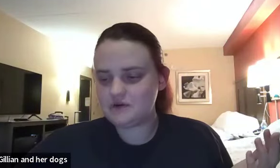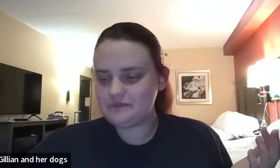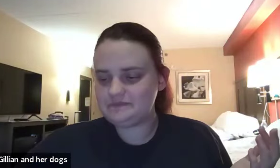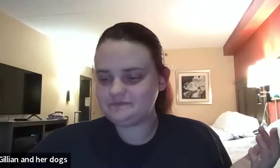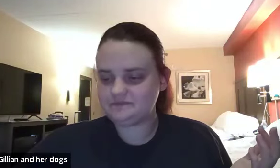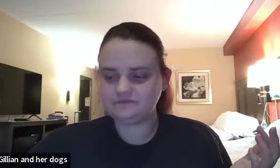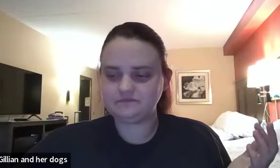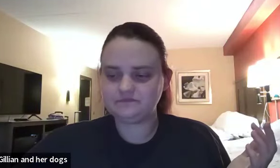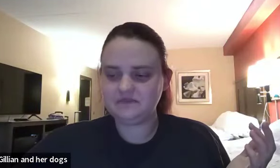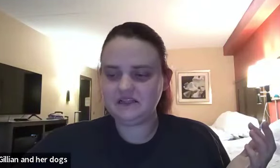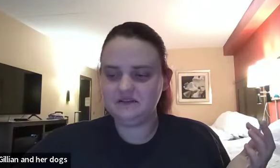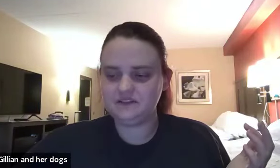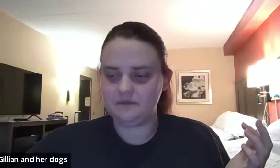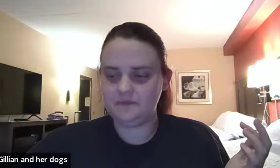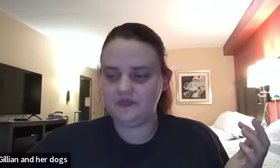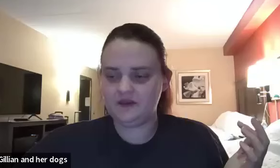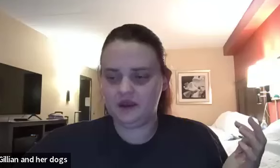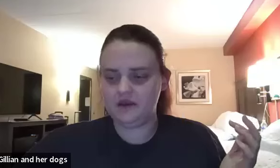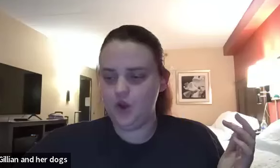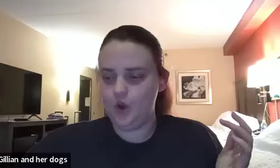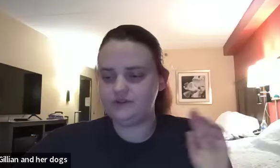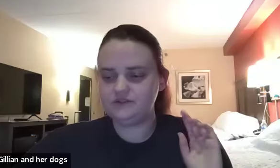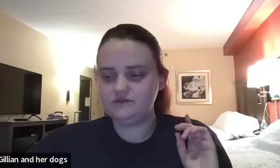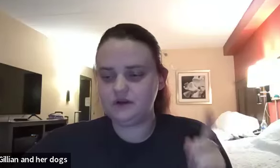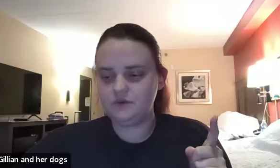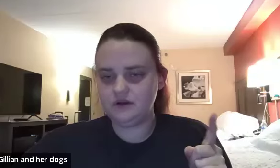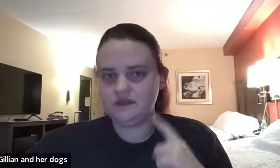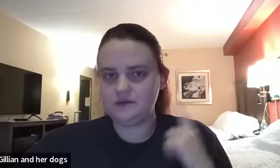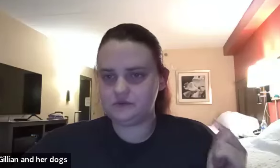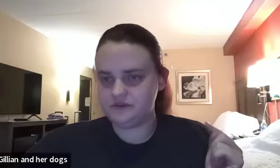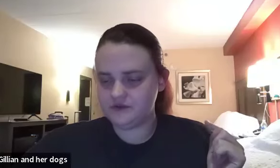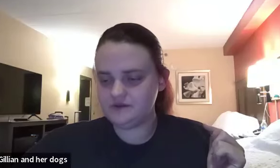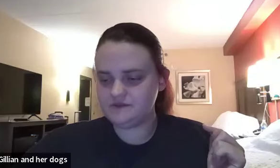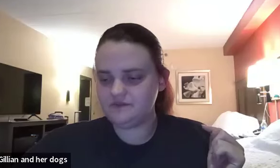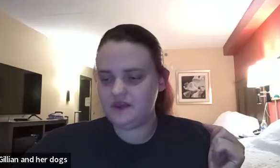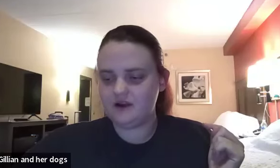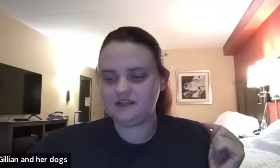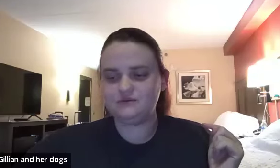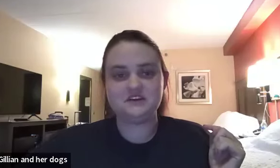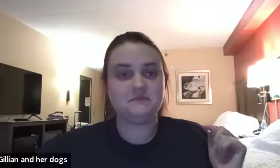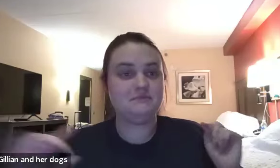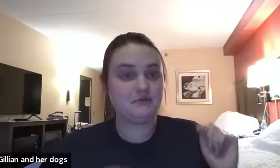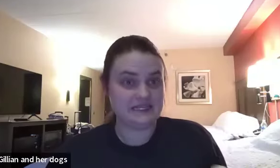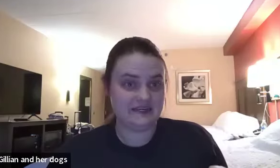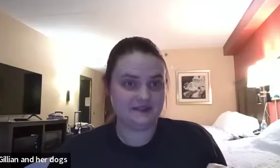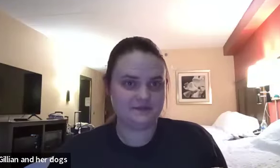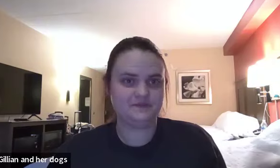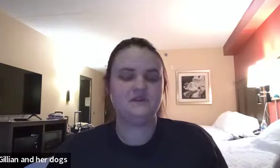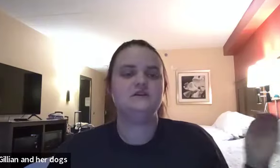cool. So, okay. We'll do one more and then we'll review those. Our next one is going to be president. So